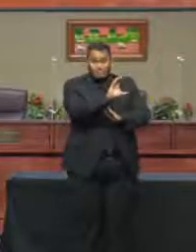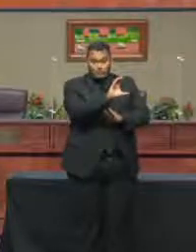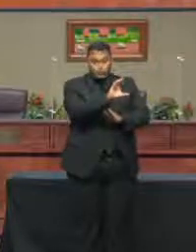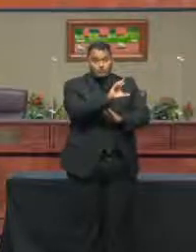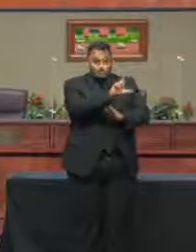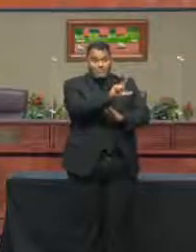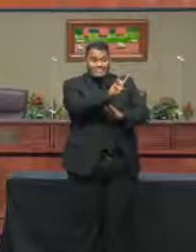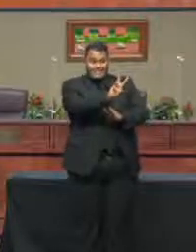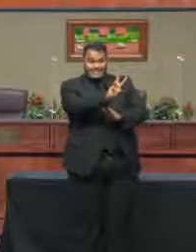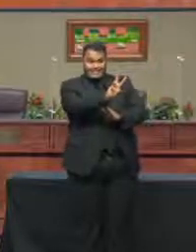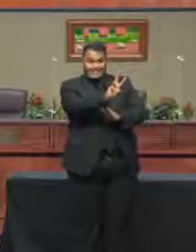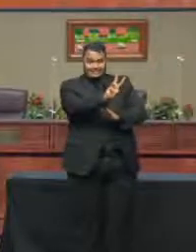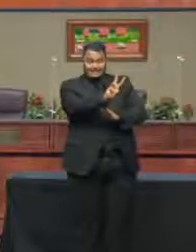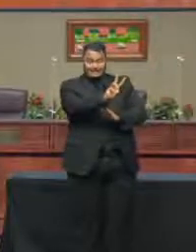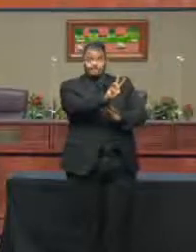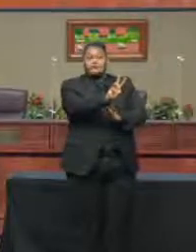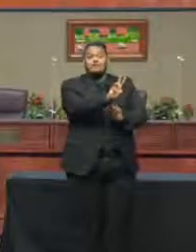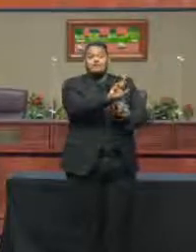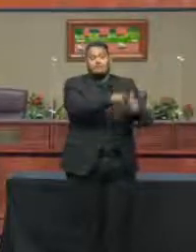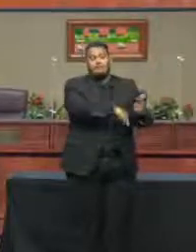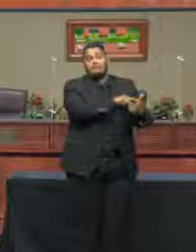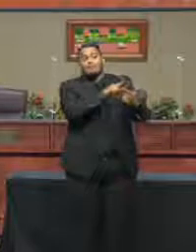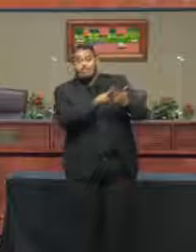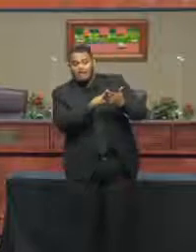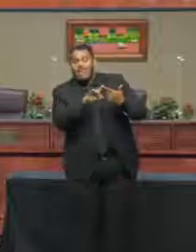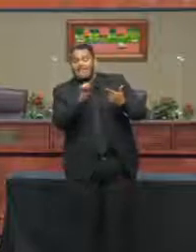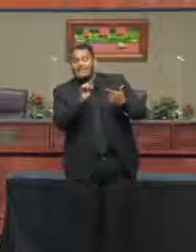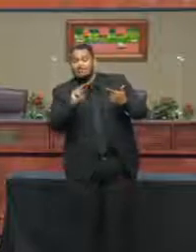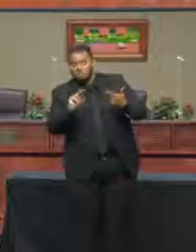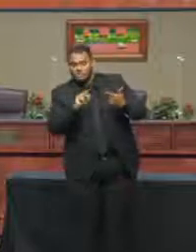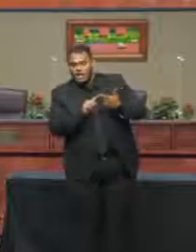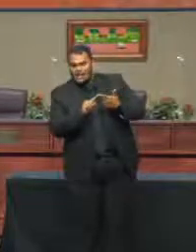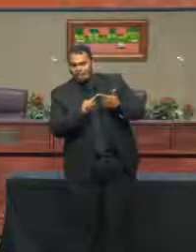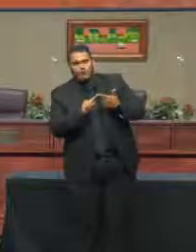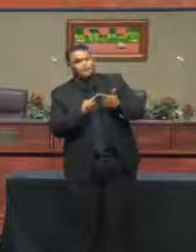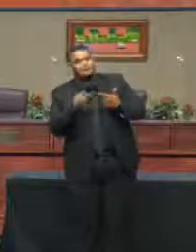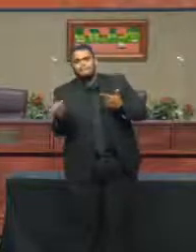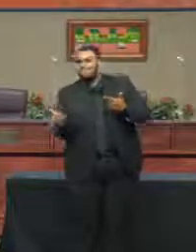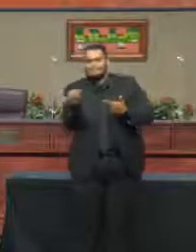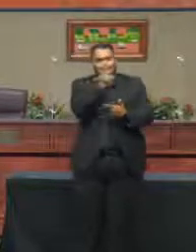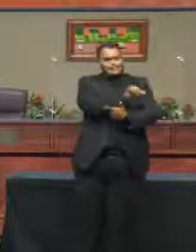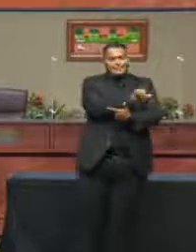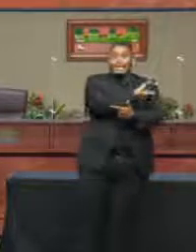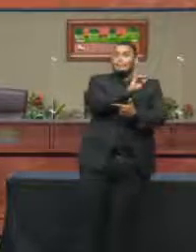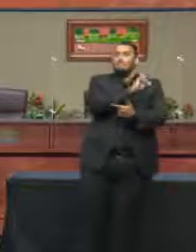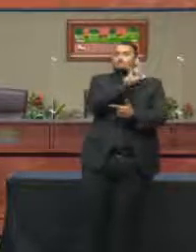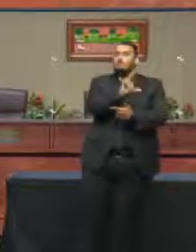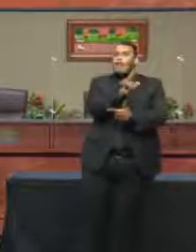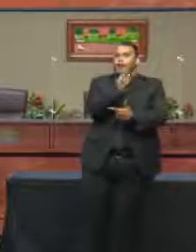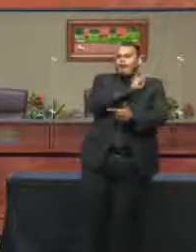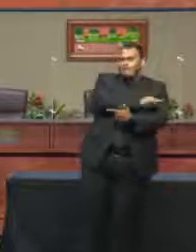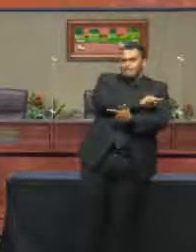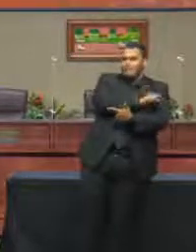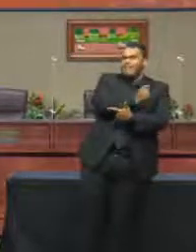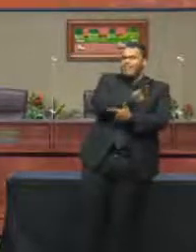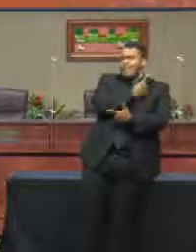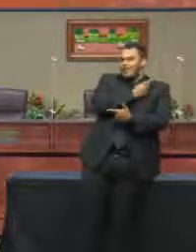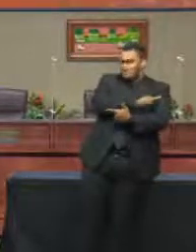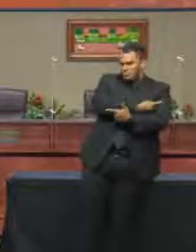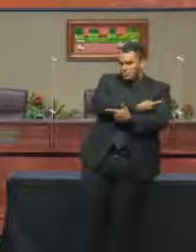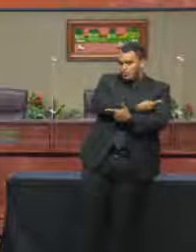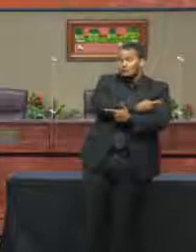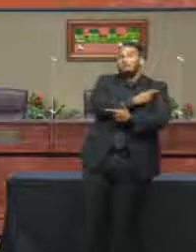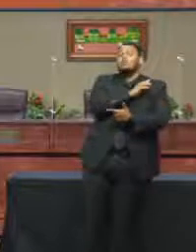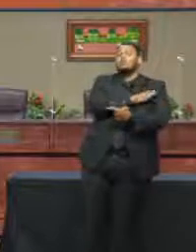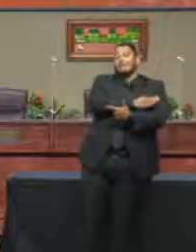have a month that was equally as high as July of last year. And then on in